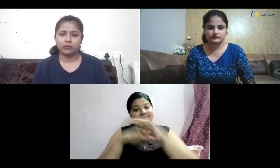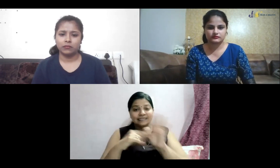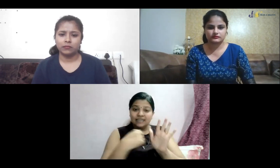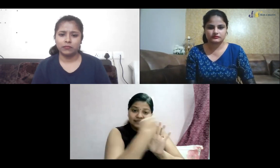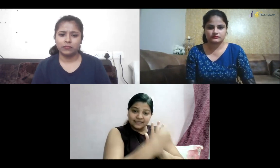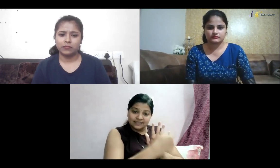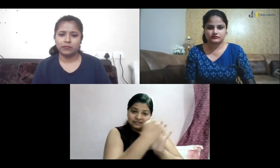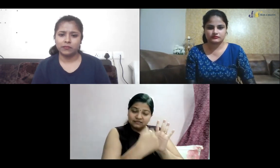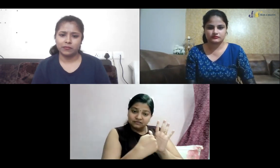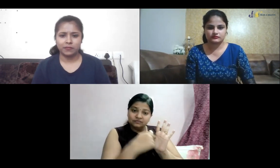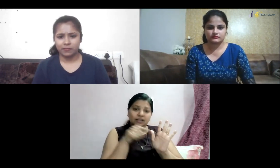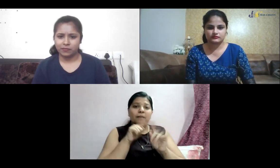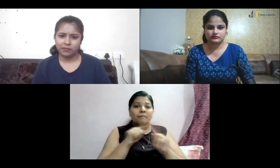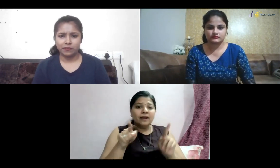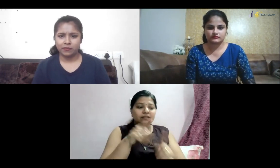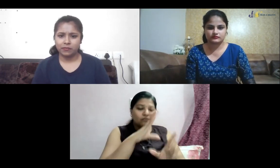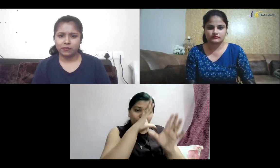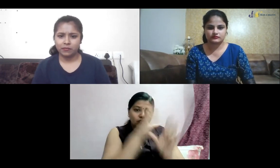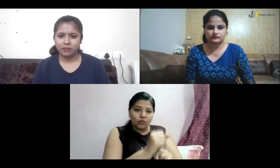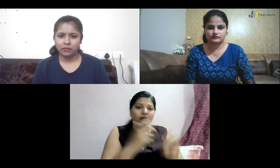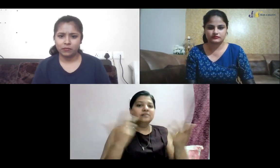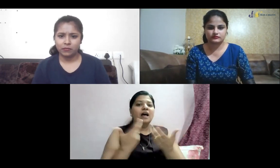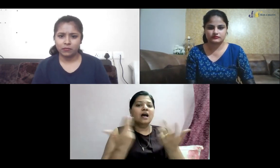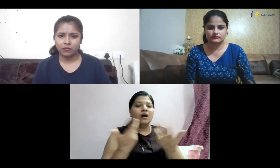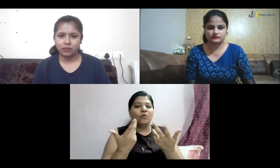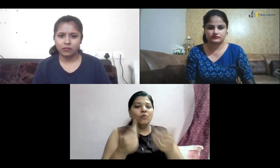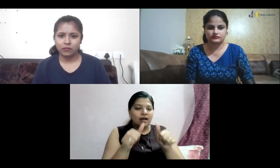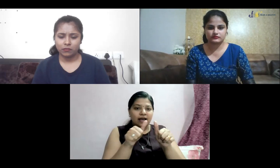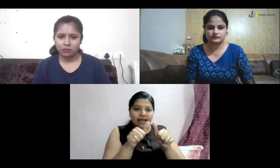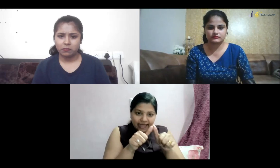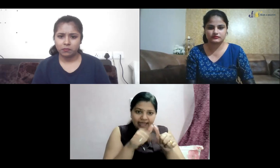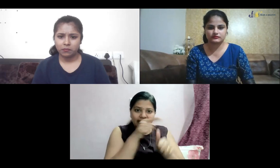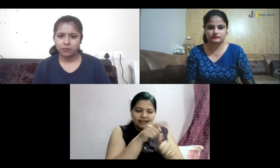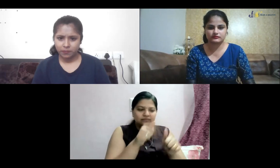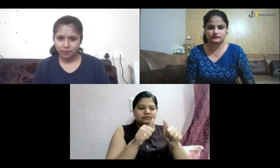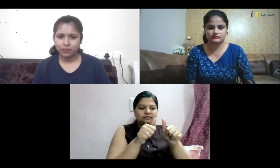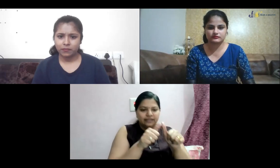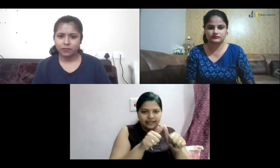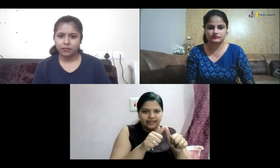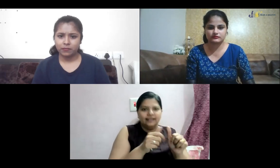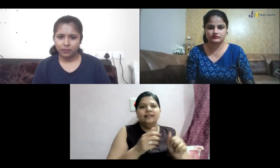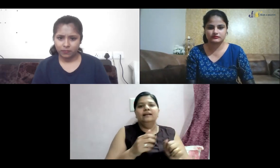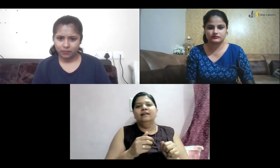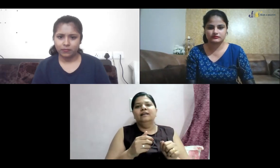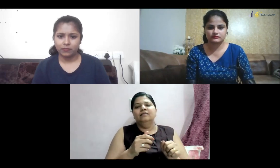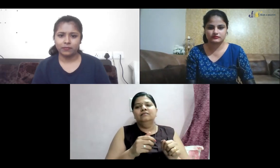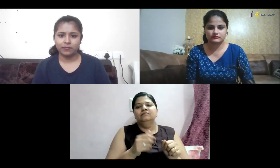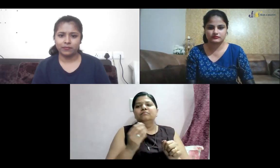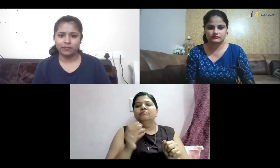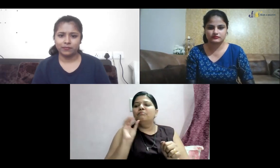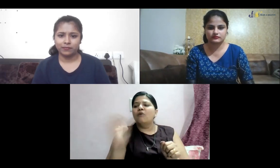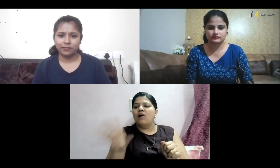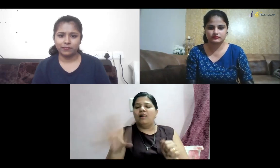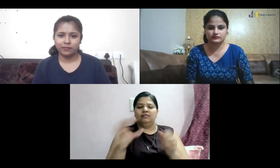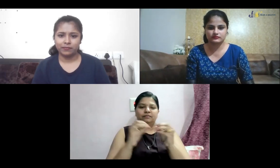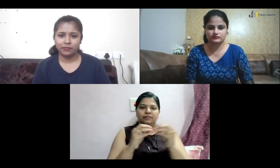some components. Then when I was teaching them vowels, what is the meaning? How you will miss it? A means A,